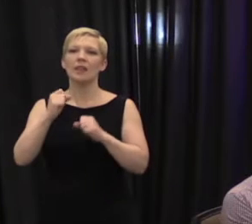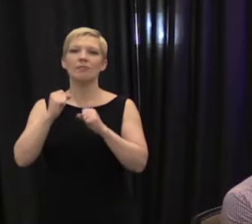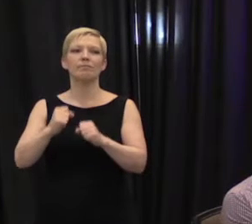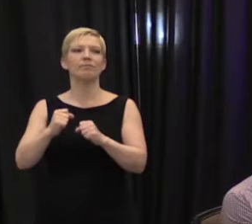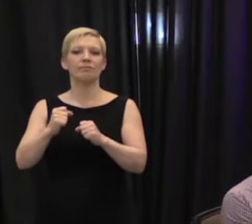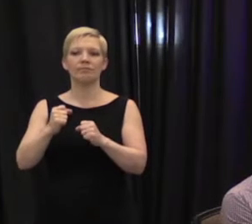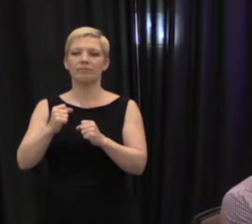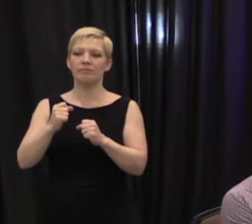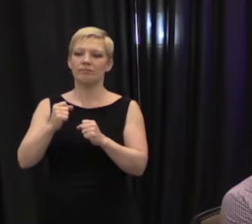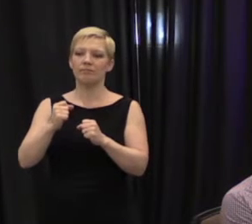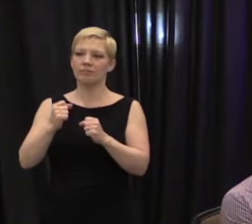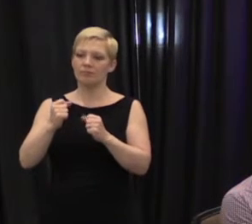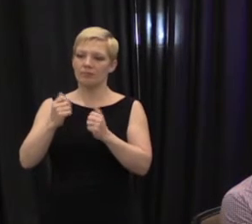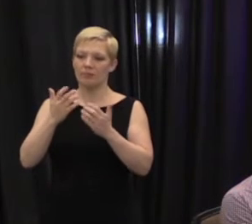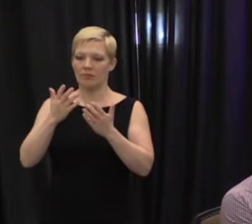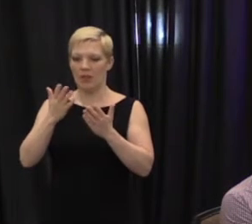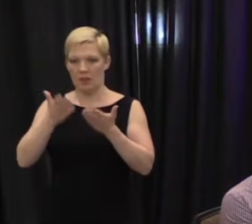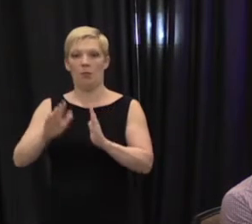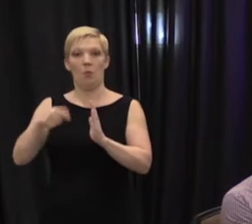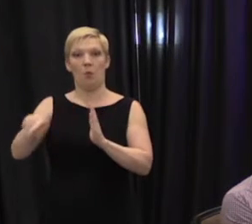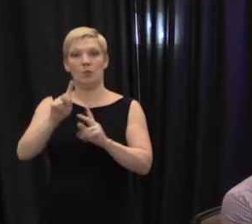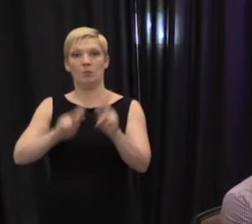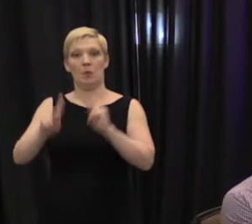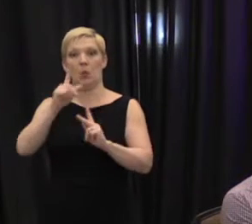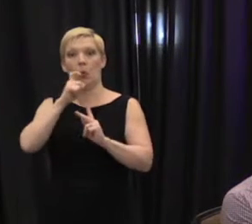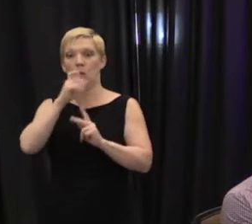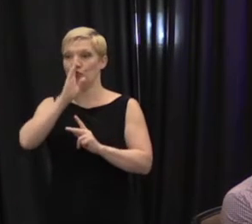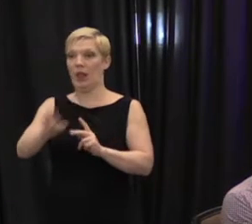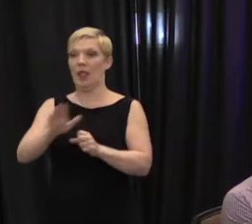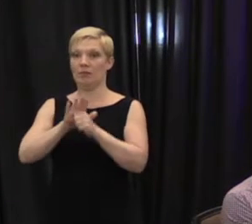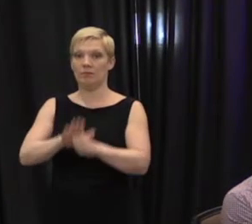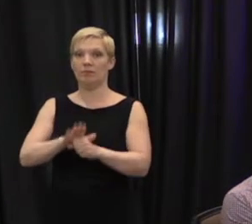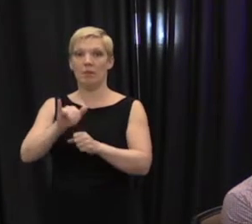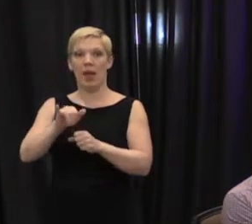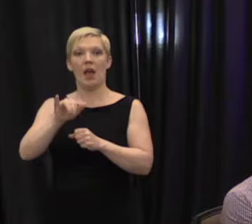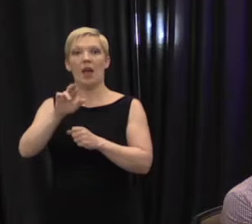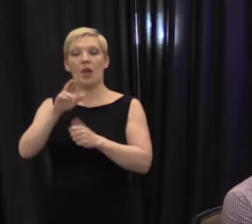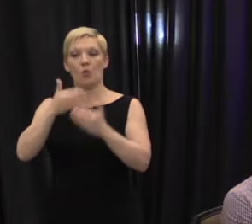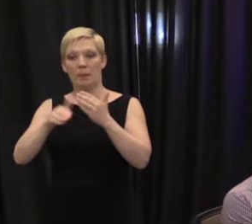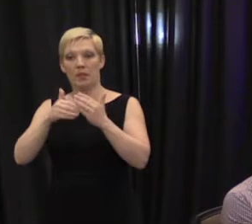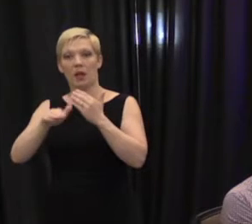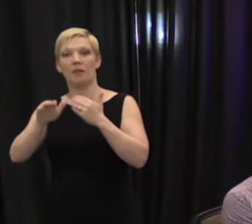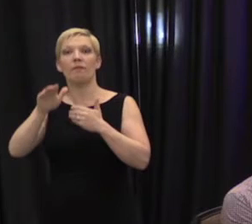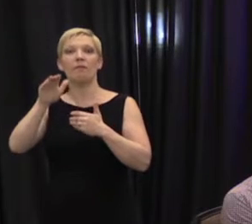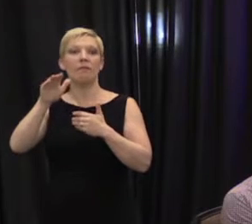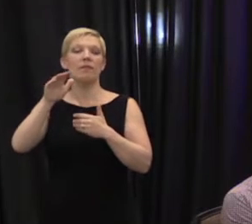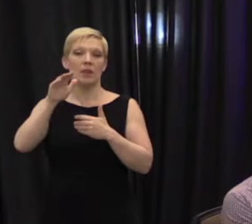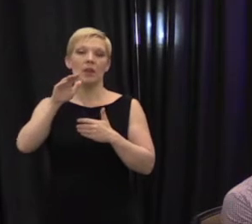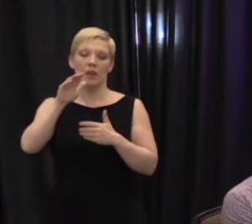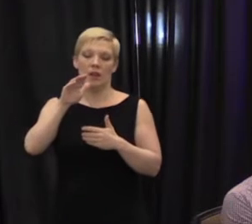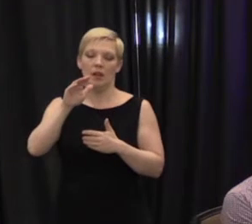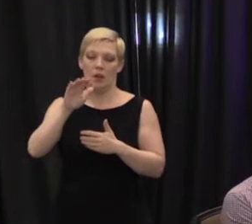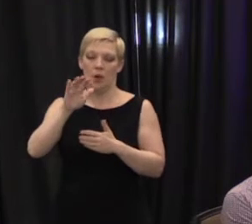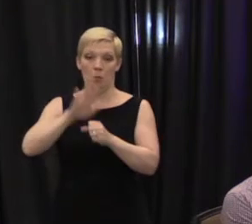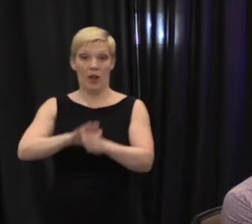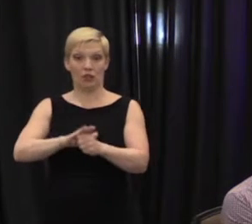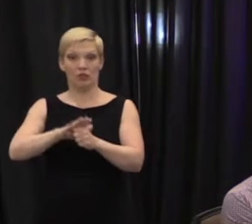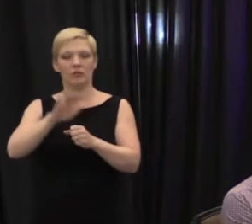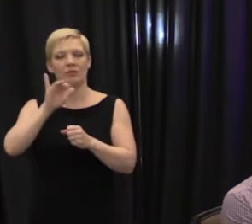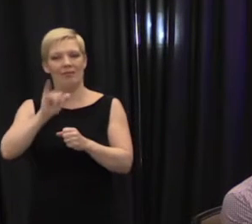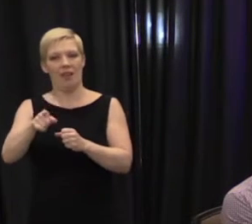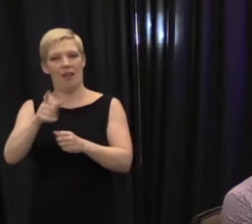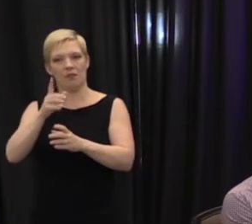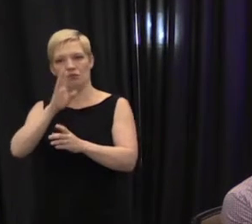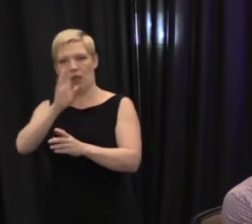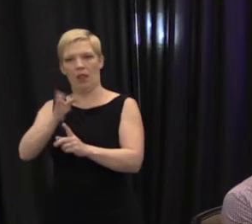directly impacted by reproductive oppression every day. And so a majority of our work that we do looks like